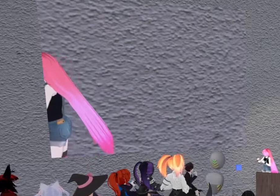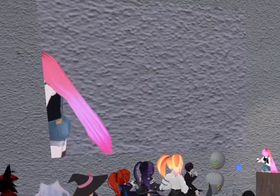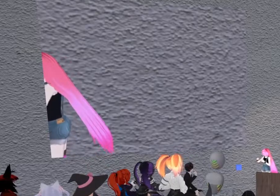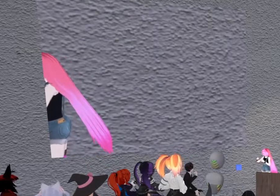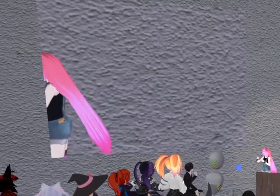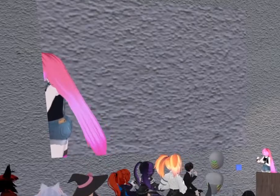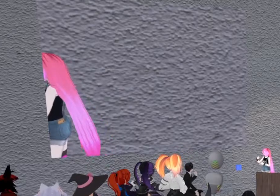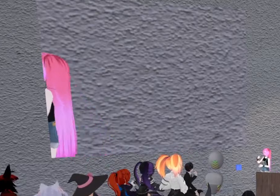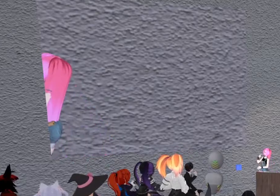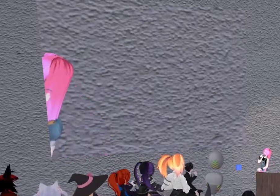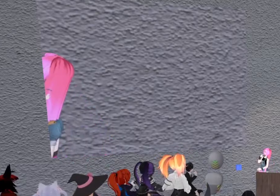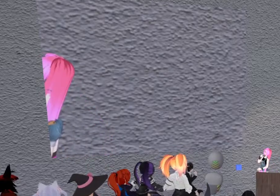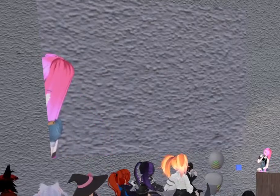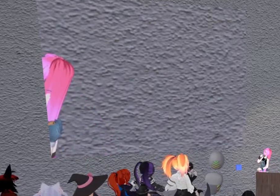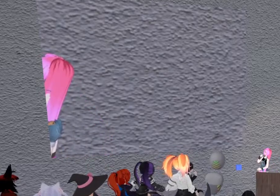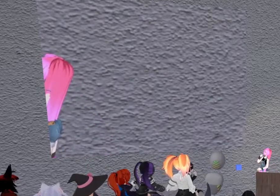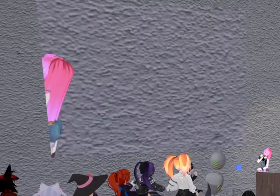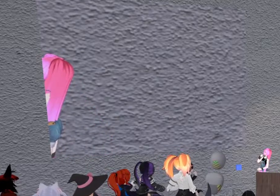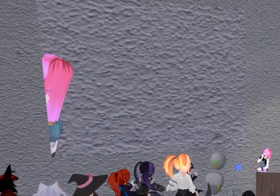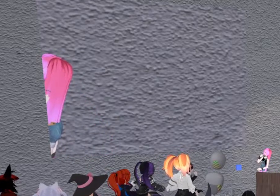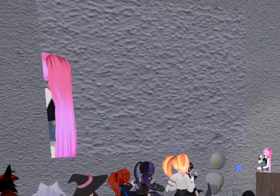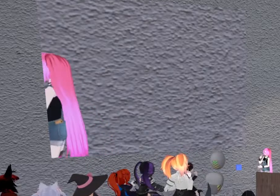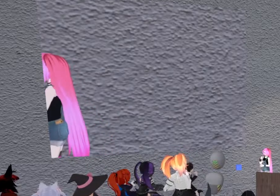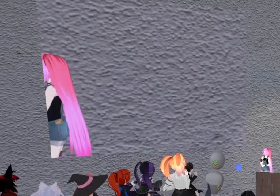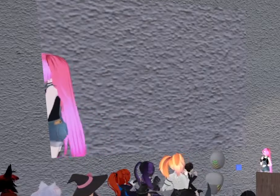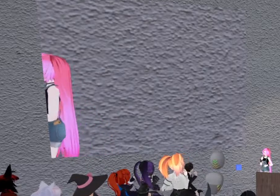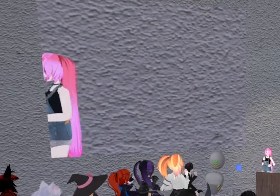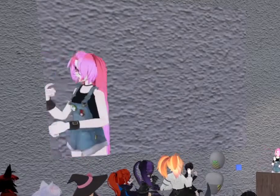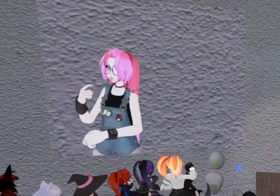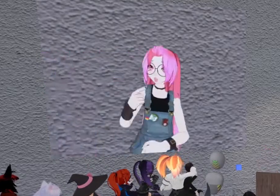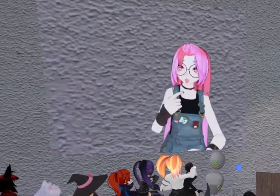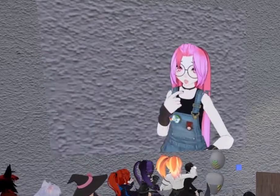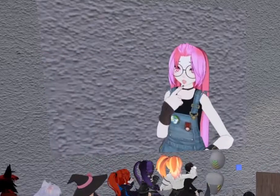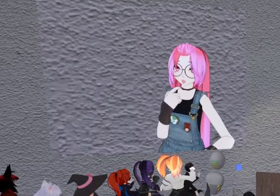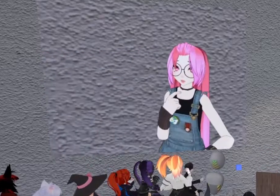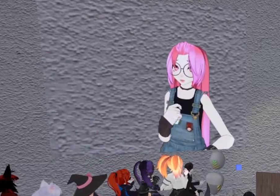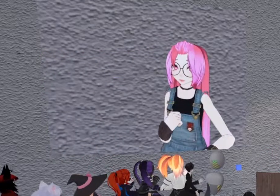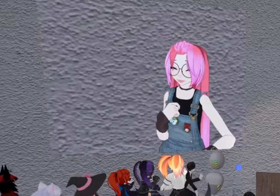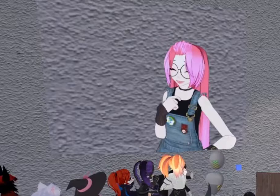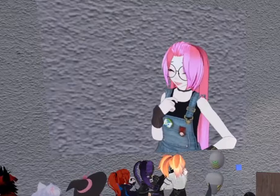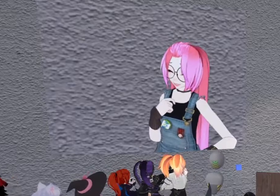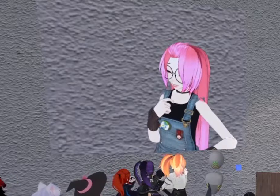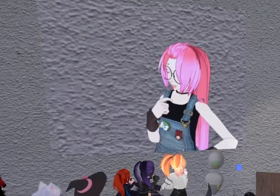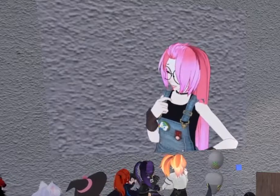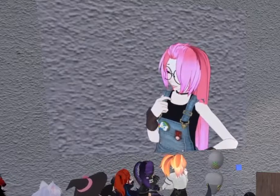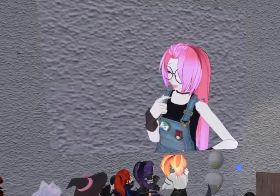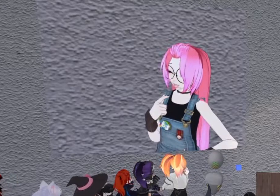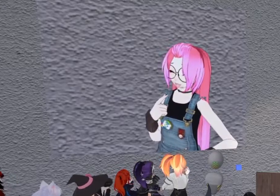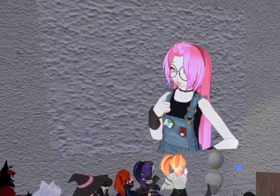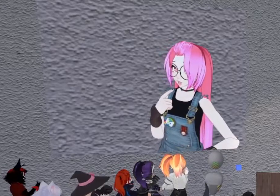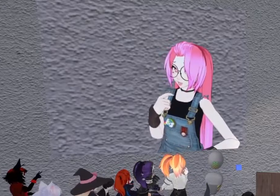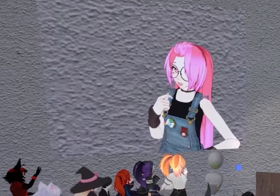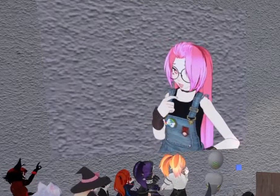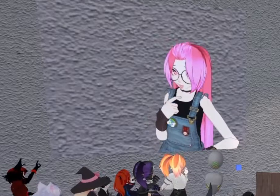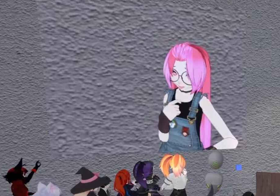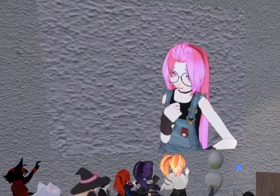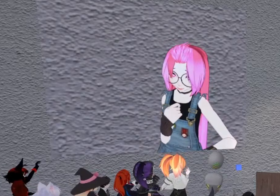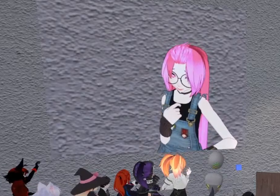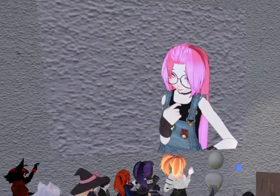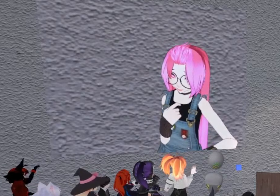it's kind of hard to do in VR. Yeah, it's like tapping your teeth because your teeth are like glass.